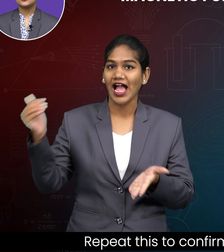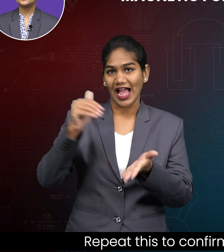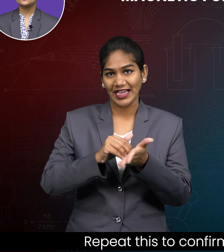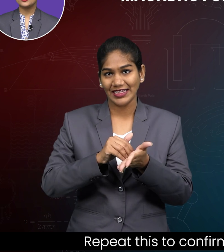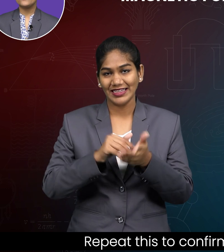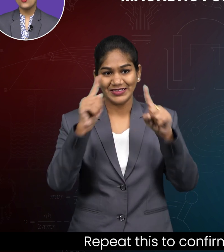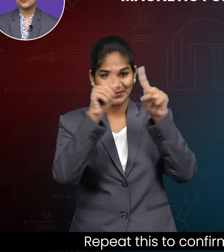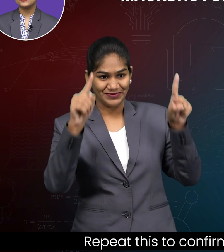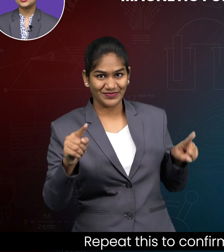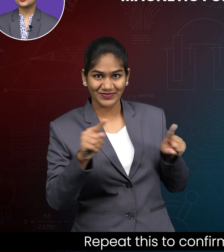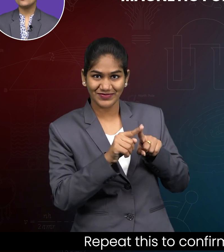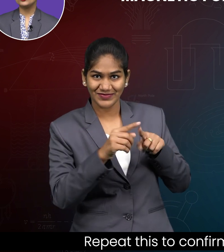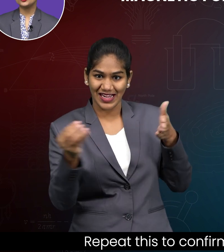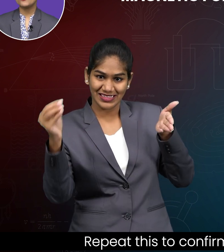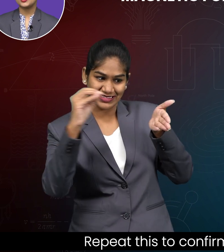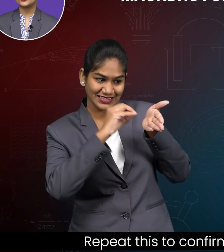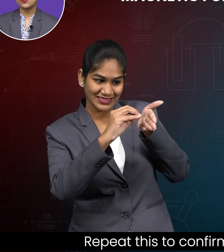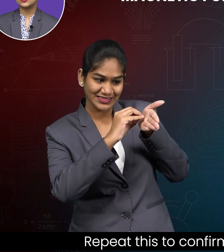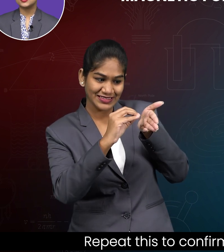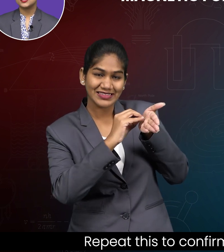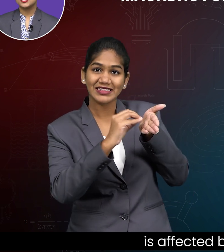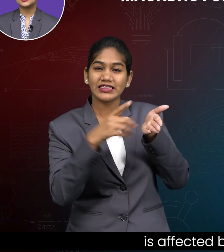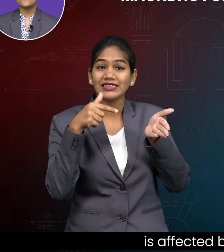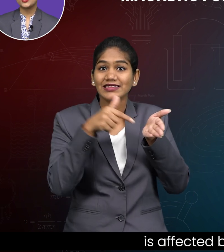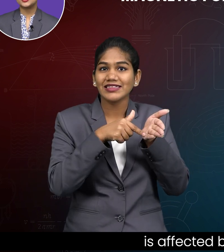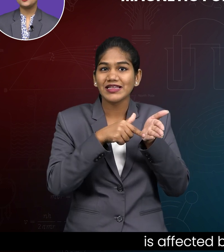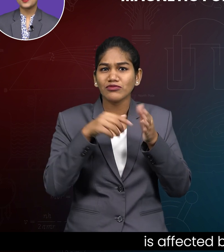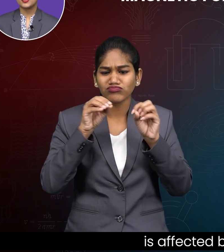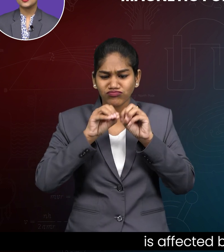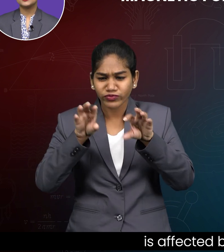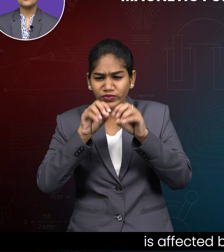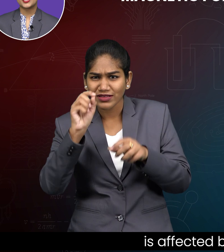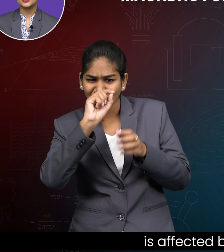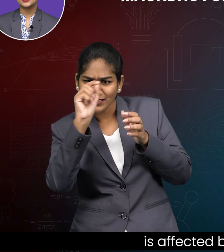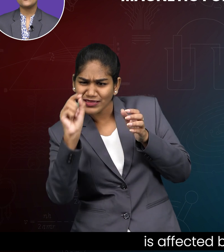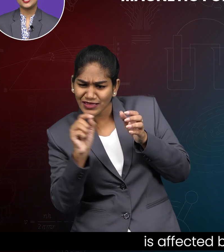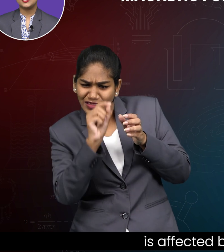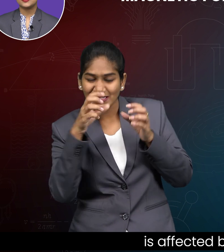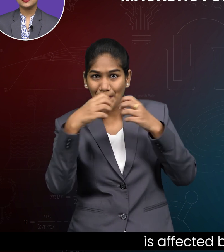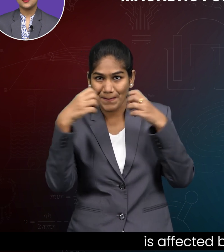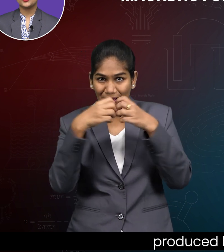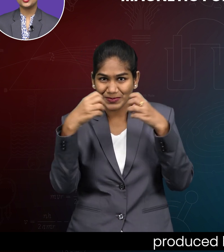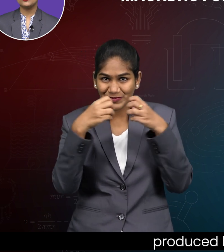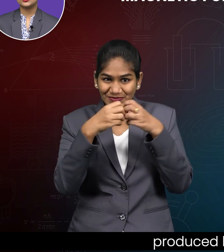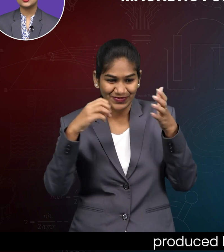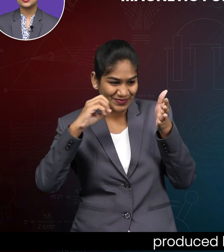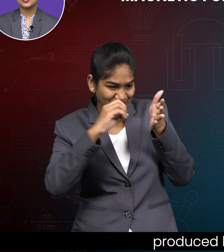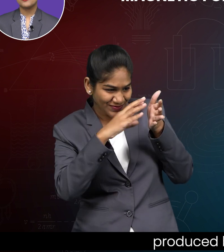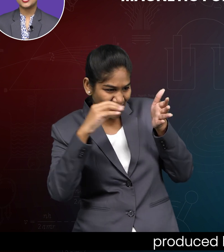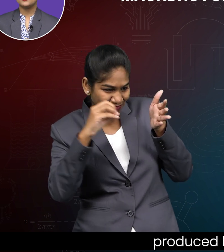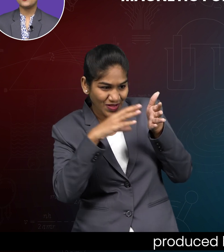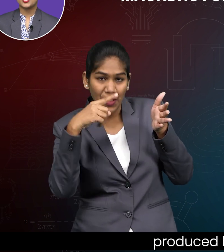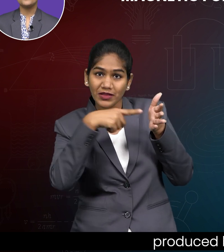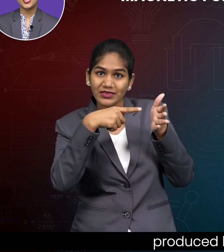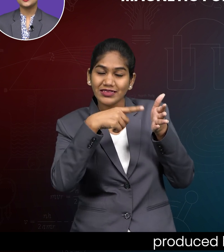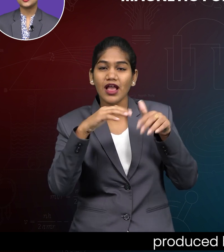Repeat this to confirm that the motion of electrons is affected by the magnetic field produced